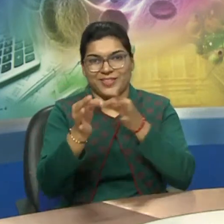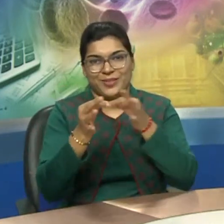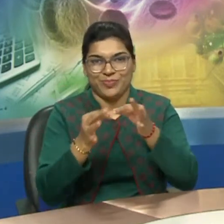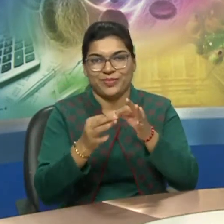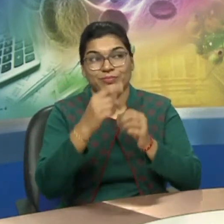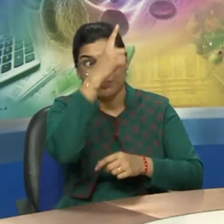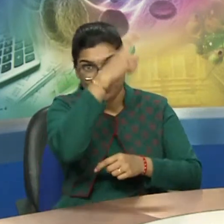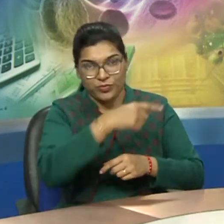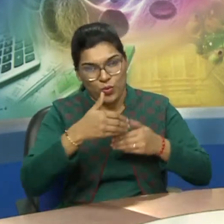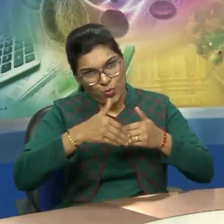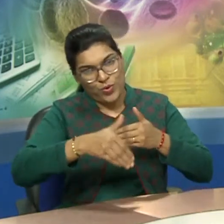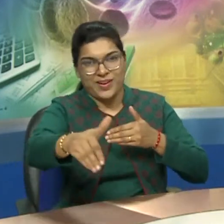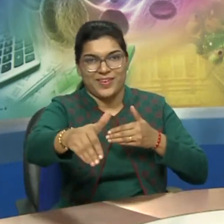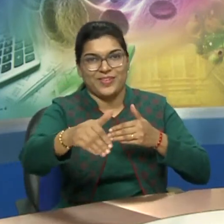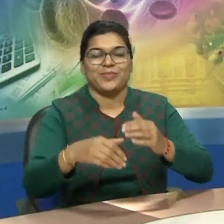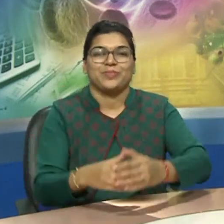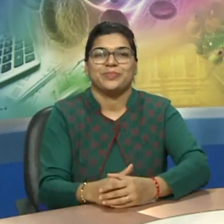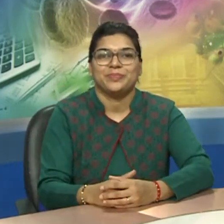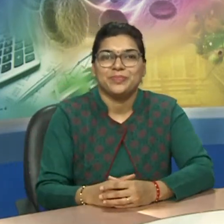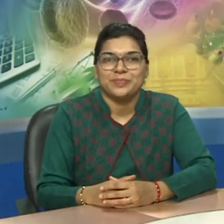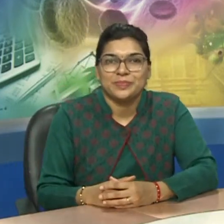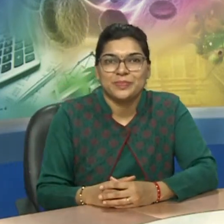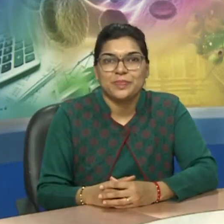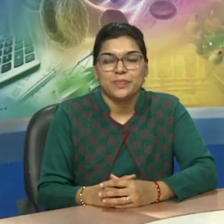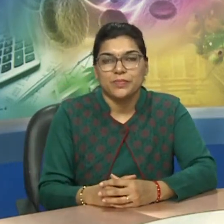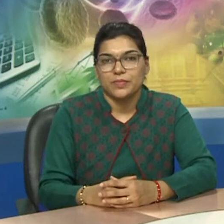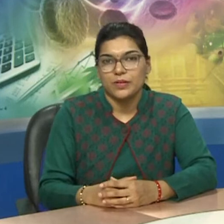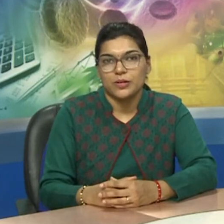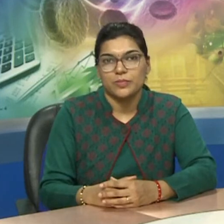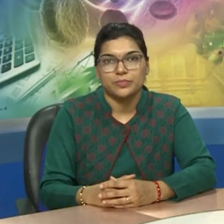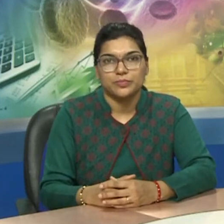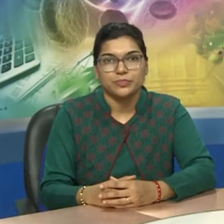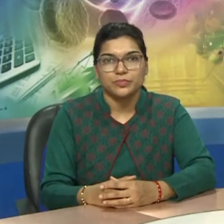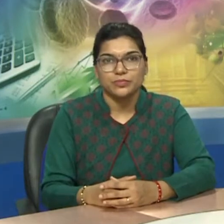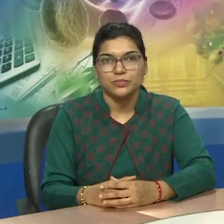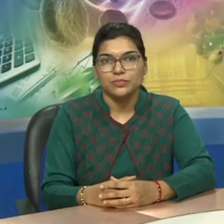So all these points we will be able to discuss and understand.